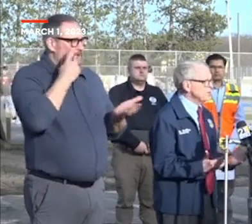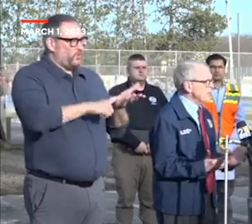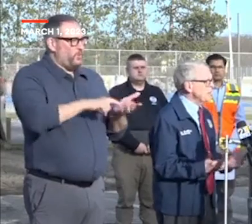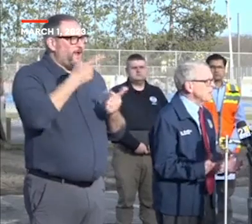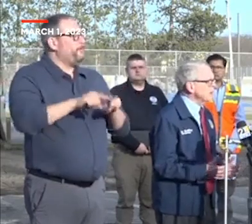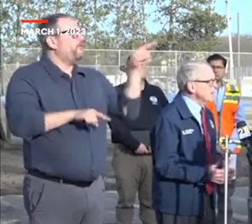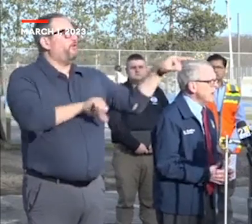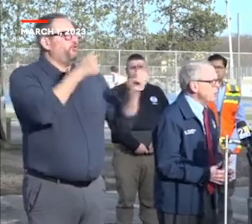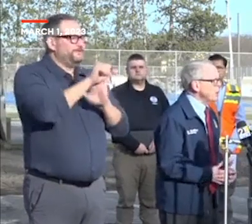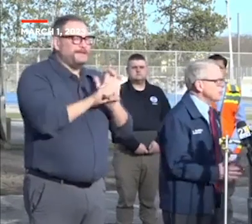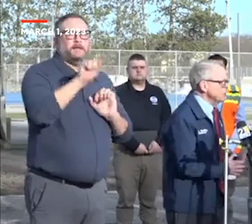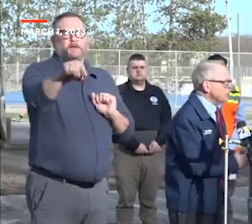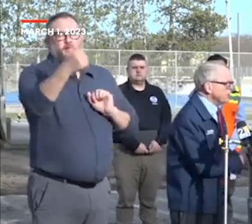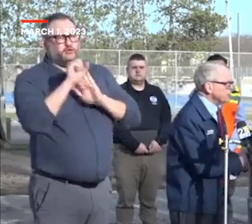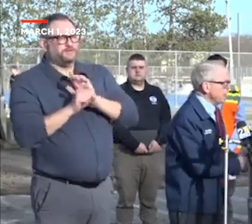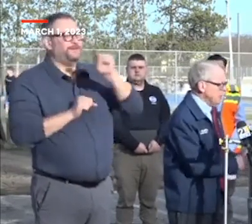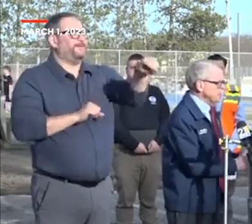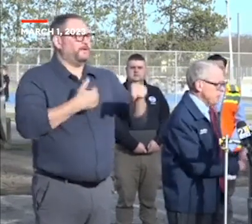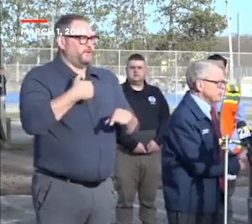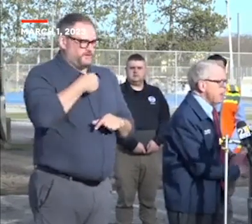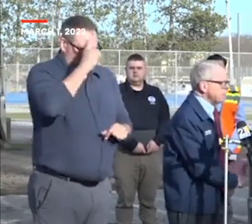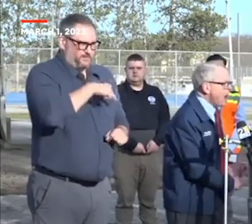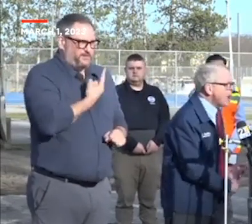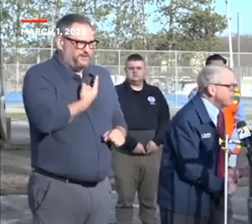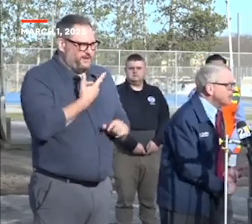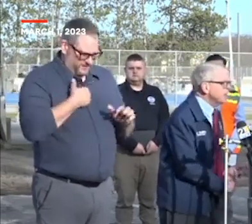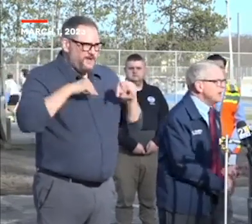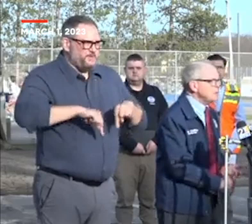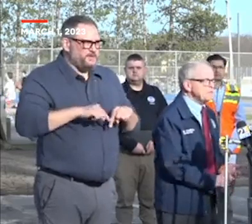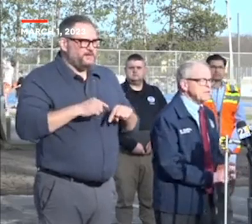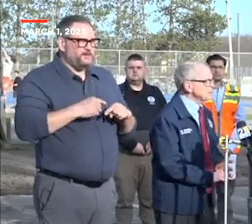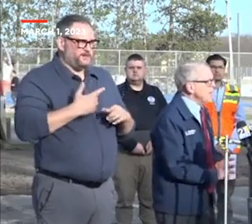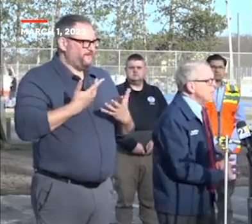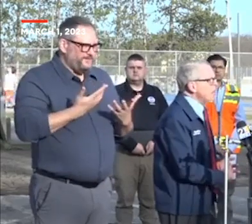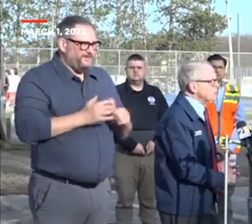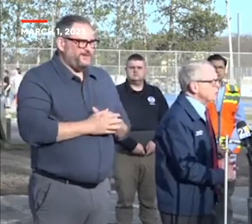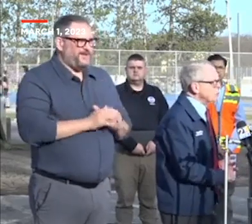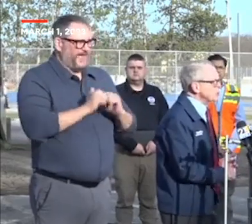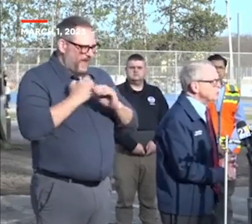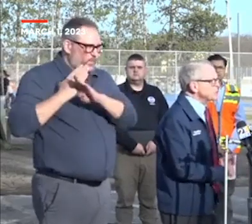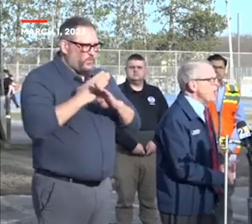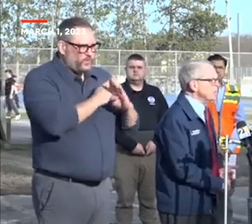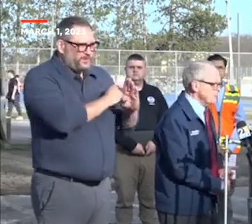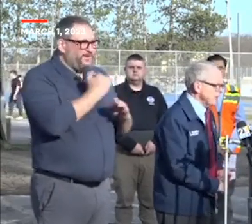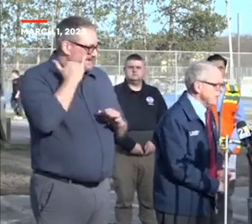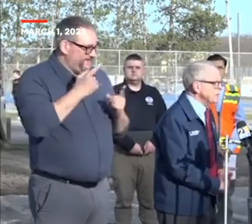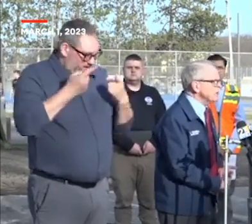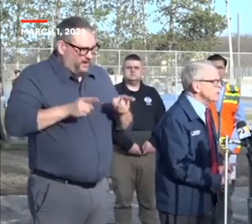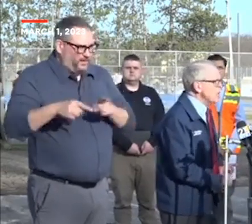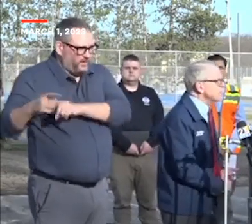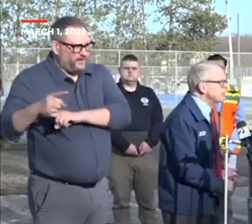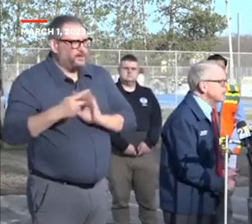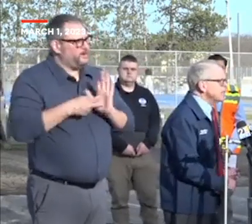think, okay, how are we going to deal with this? How are we going to maybe stop it from happening? But if it does happen, how are we going to respond? And I